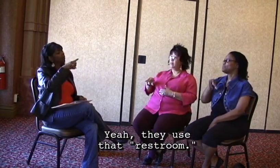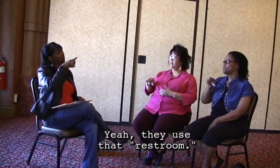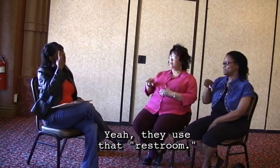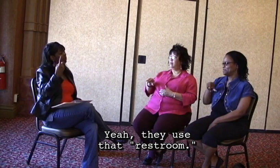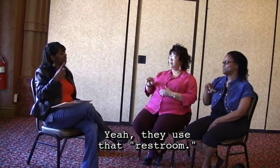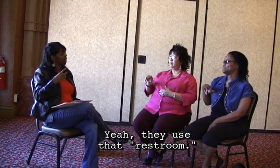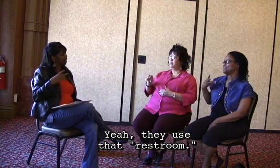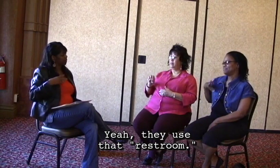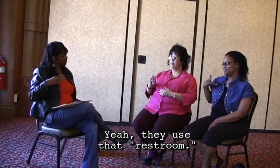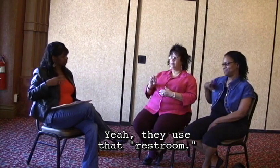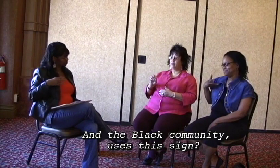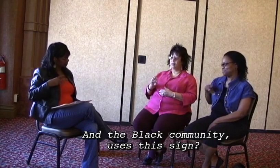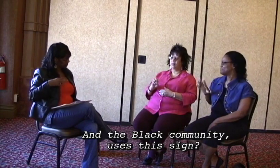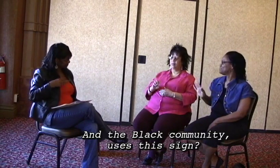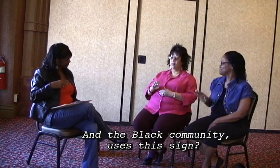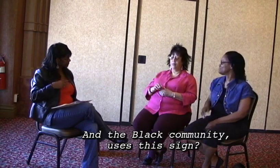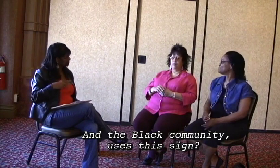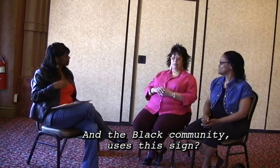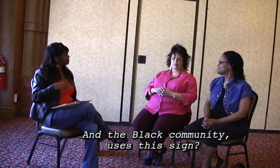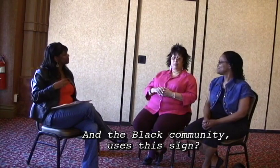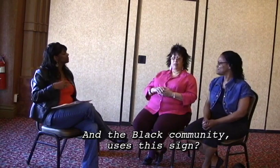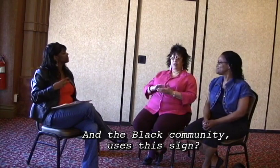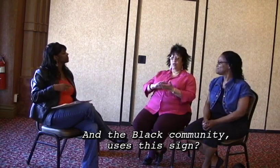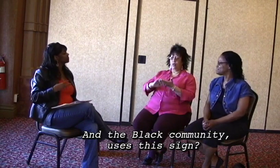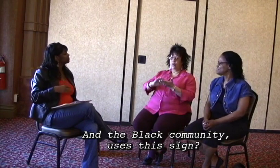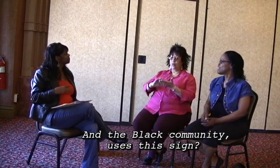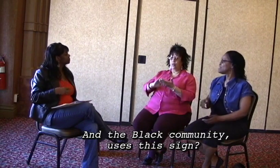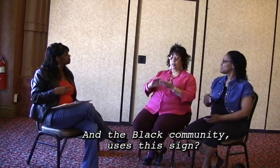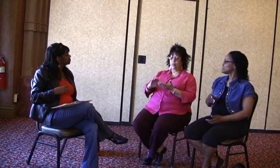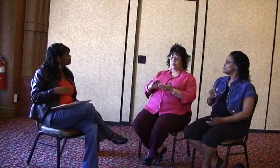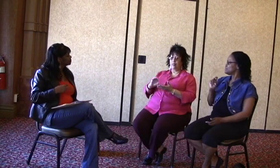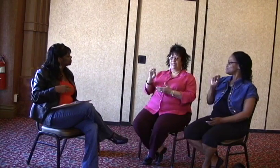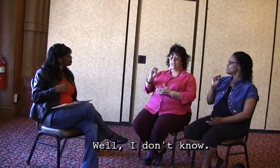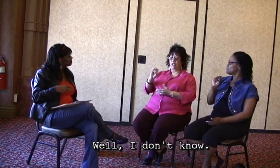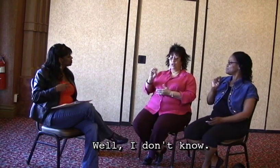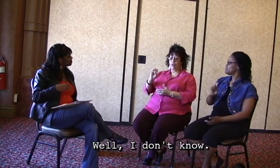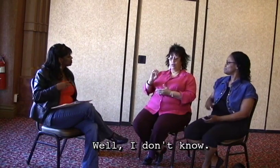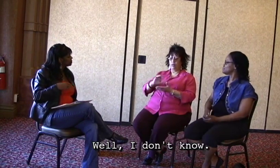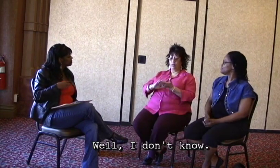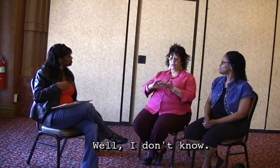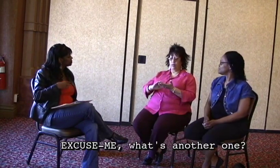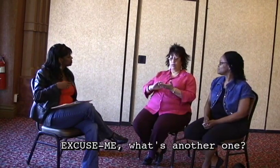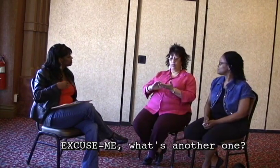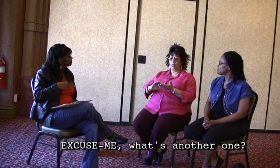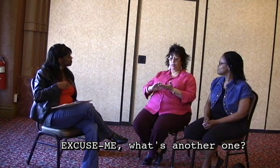Yeah, they Mhm. use that restroom. And the black community uses this sign? well, I don't know.